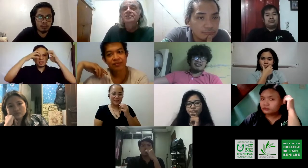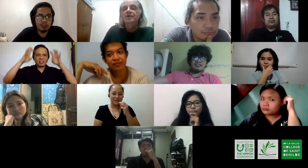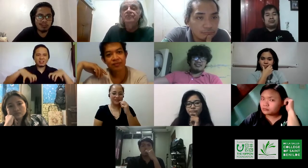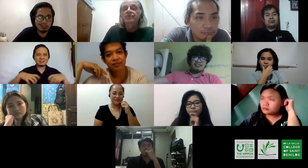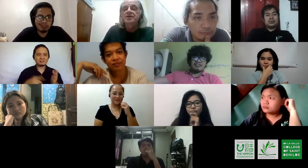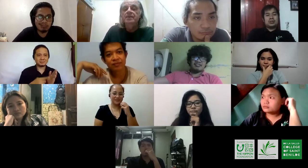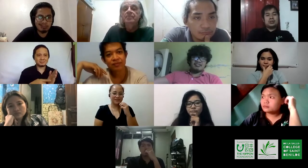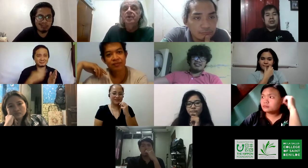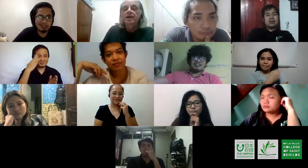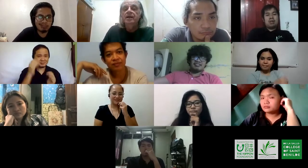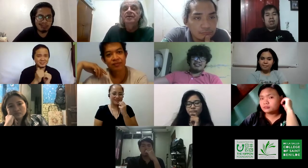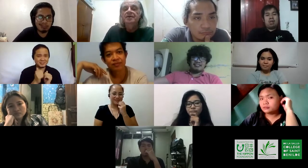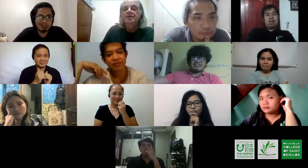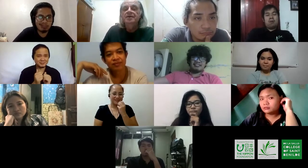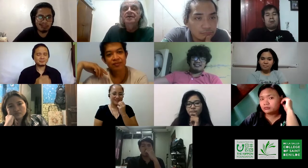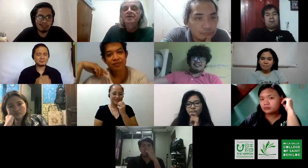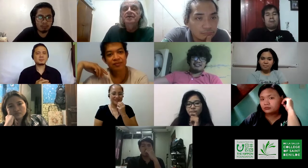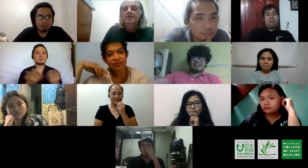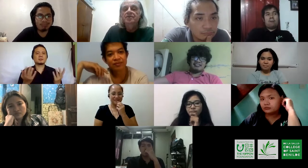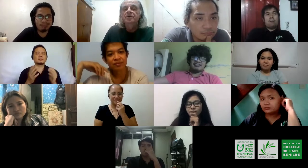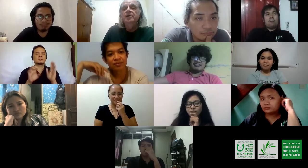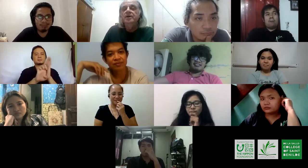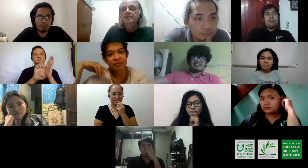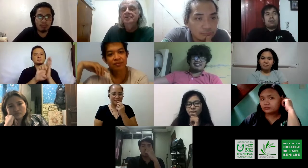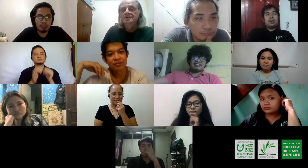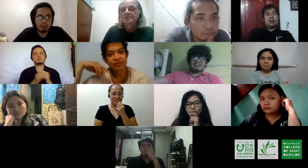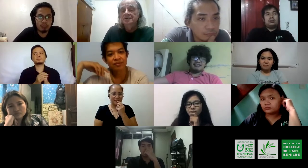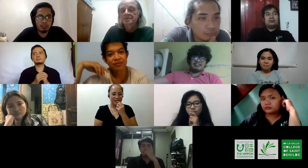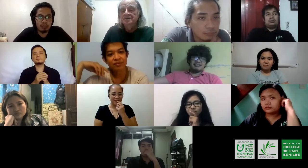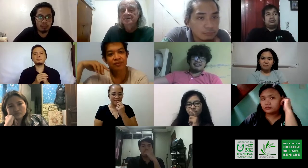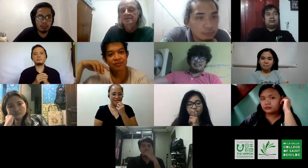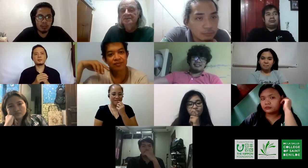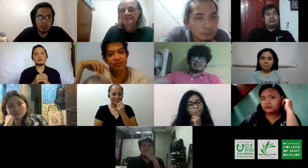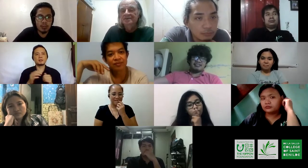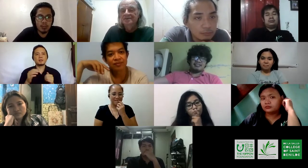You know, so for example, like 30